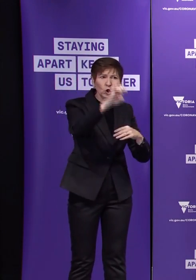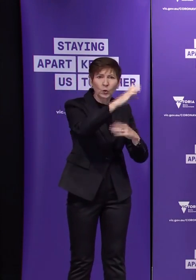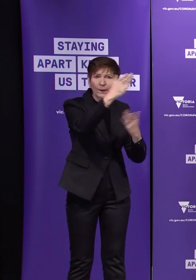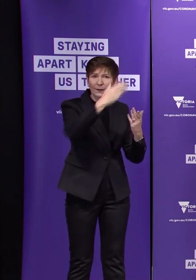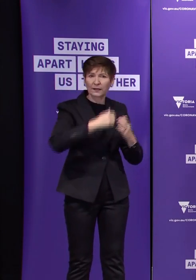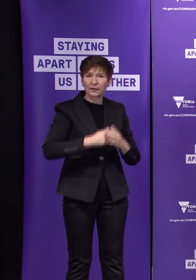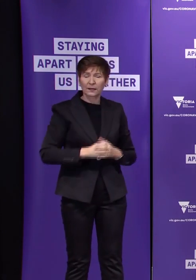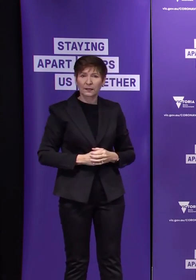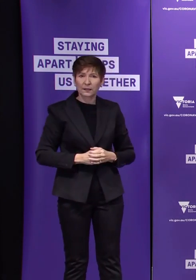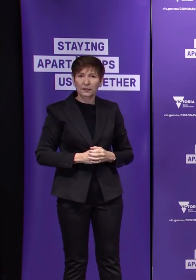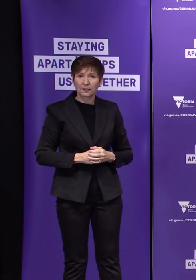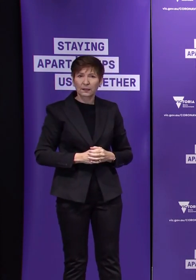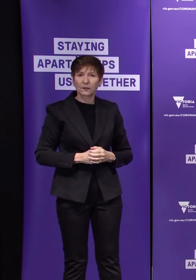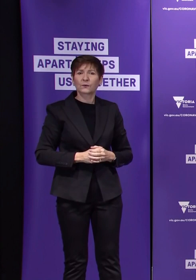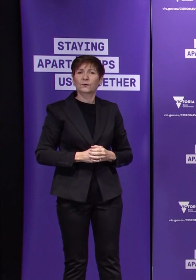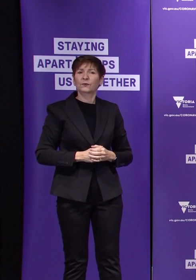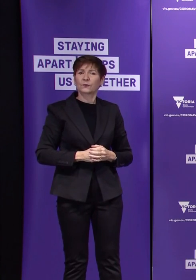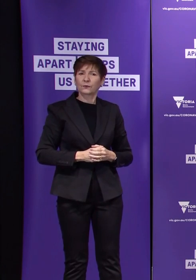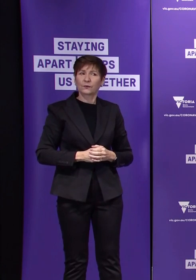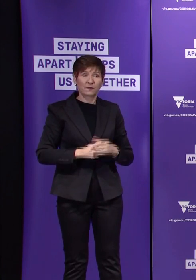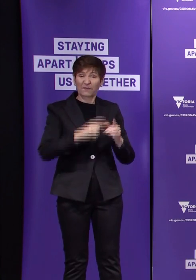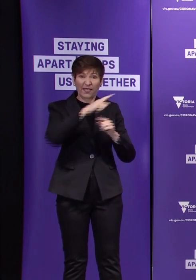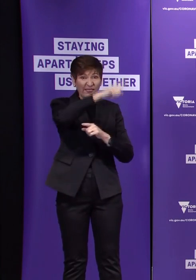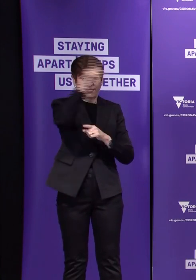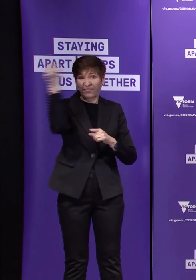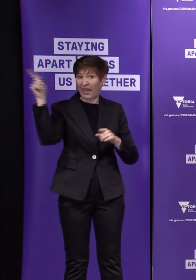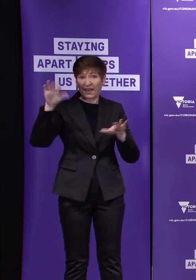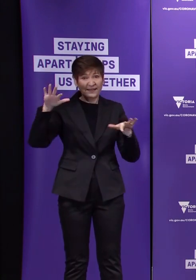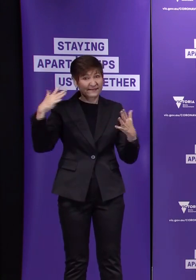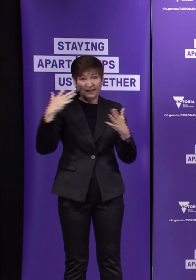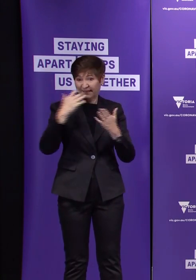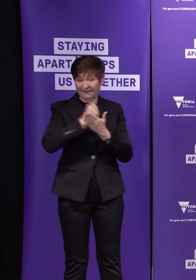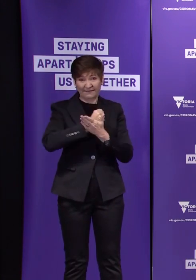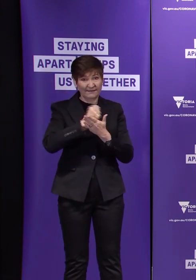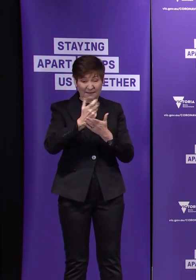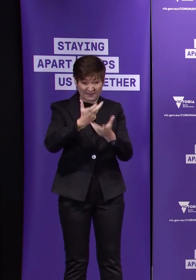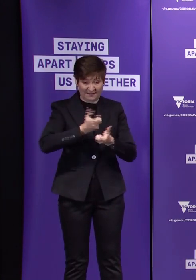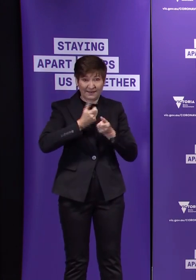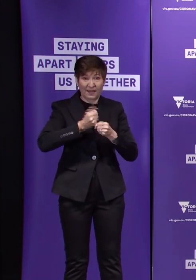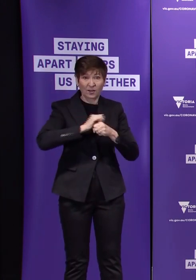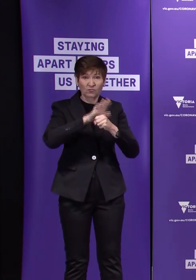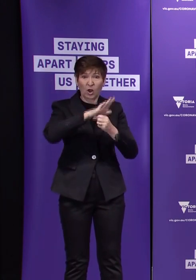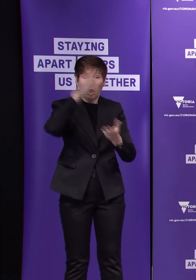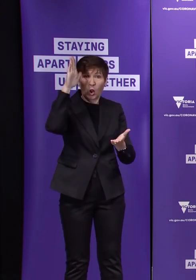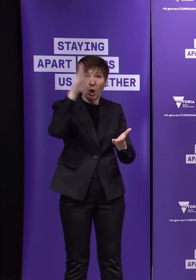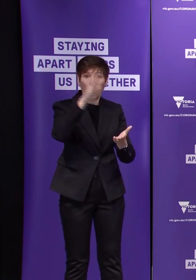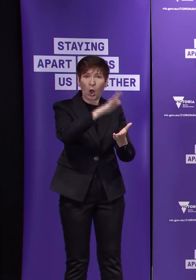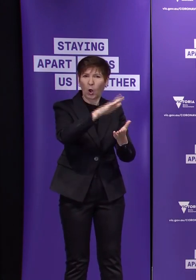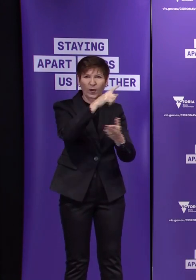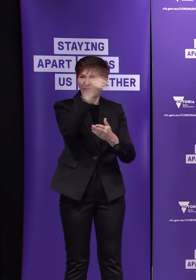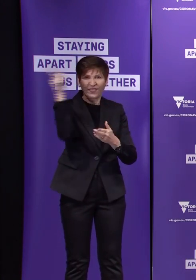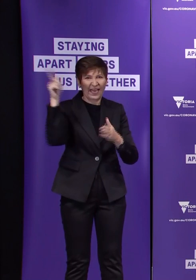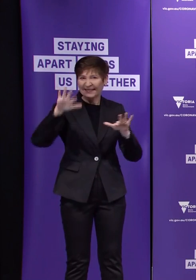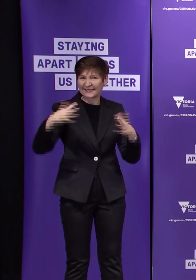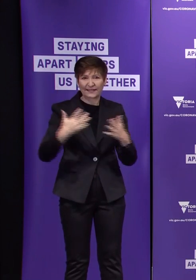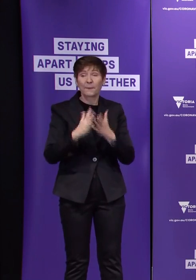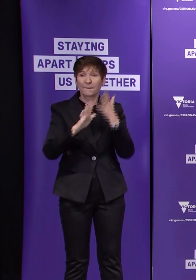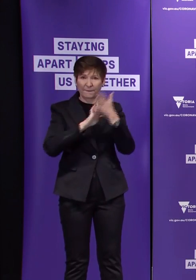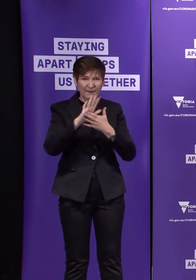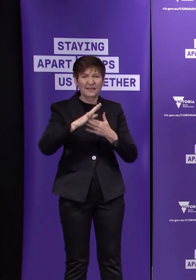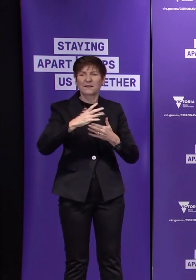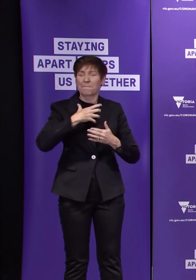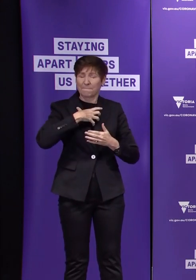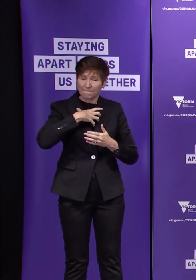that stage 4 is giving us now. So the alternative to these rules is that it just runs wild, and you see